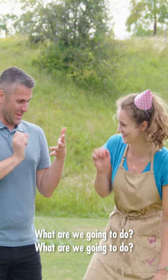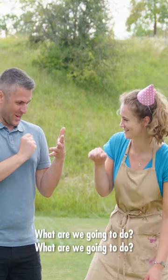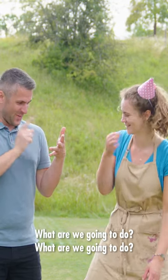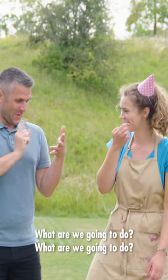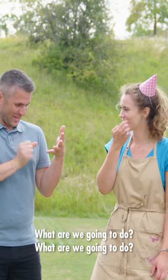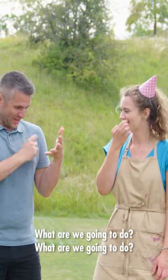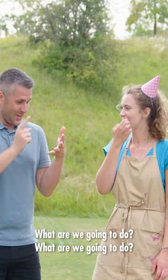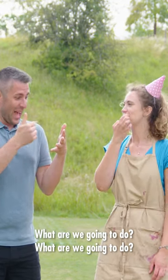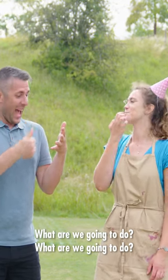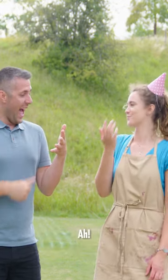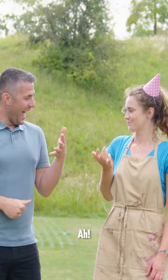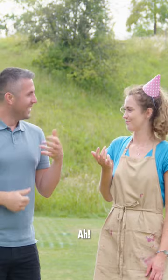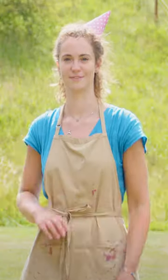going to do? What are we going to do? Ha!